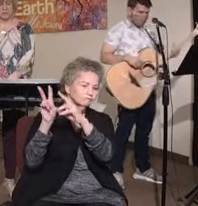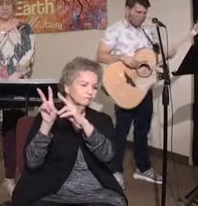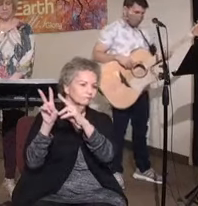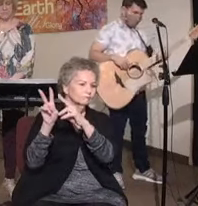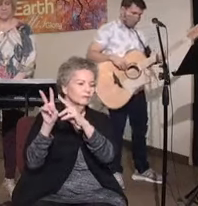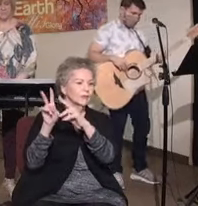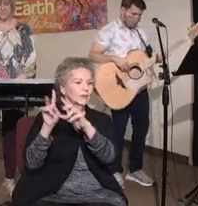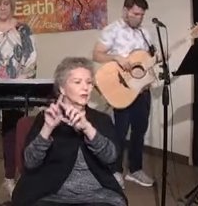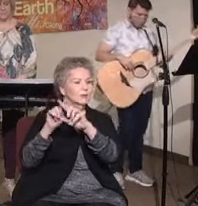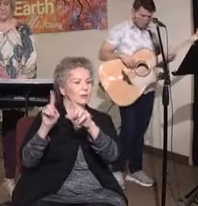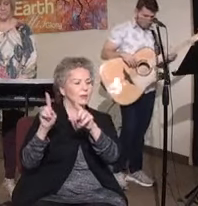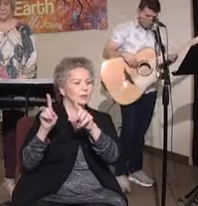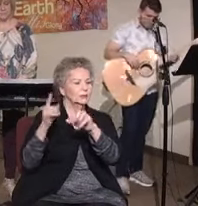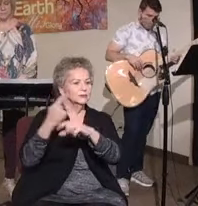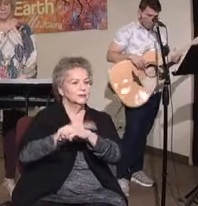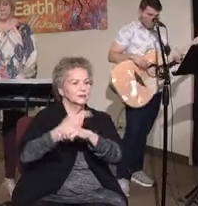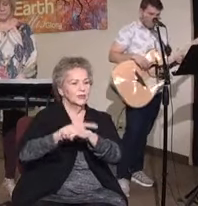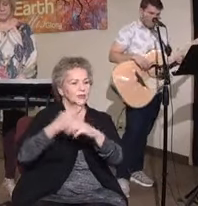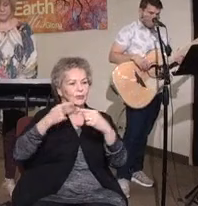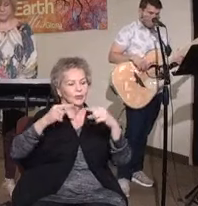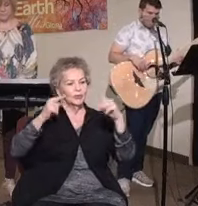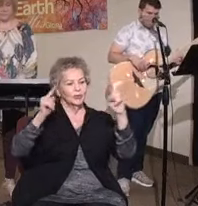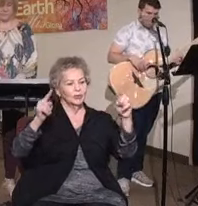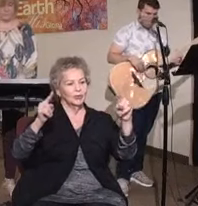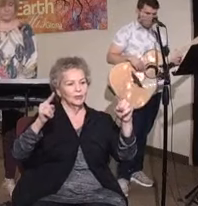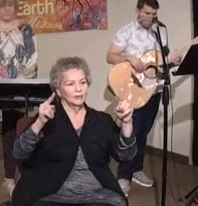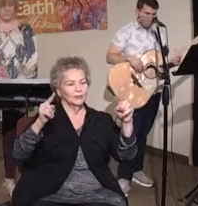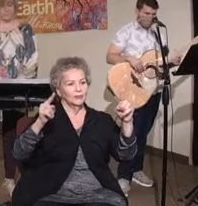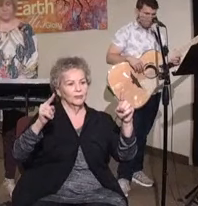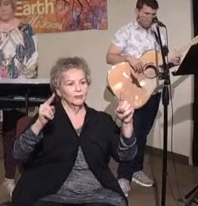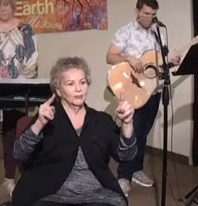we proclaim today that our faith says